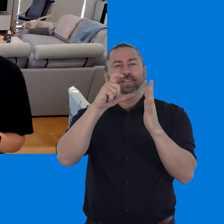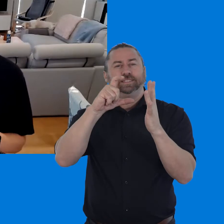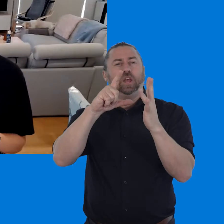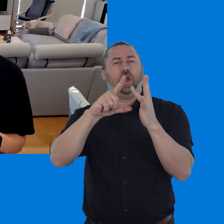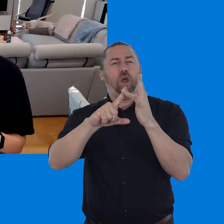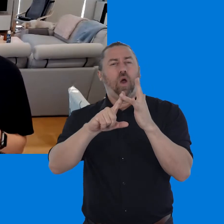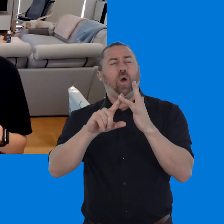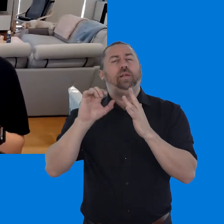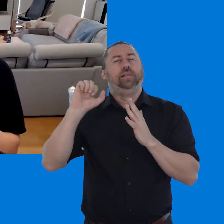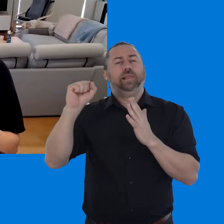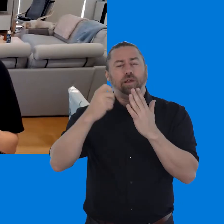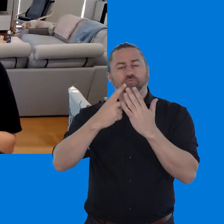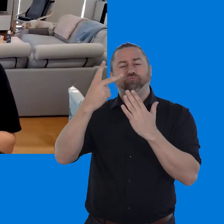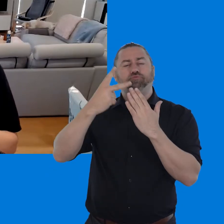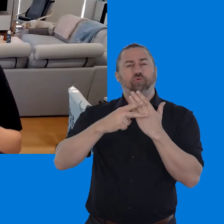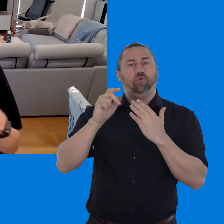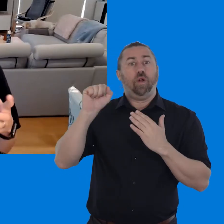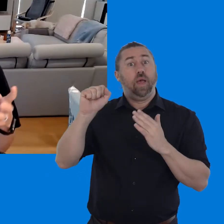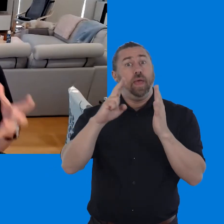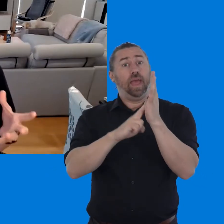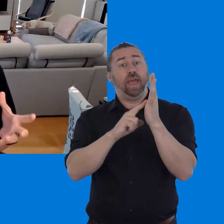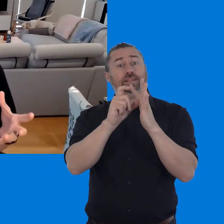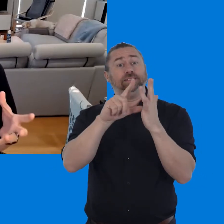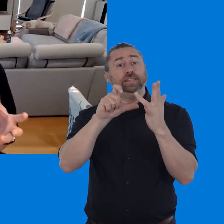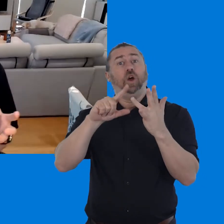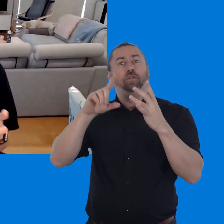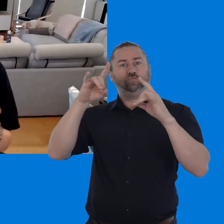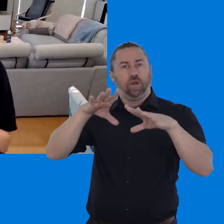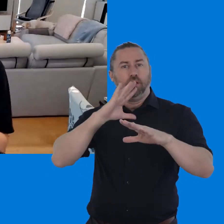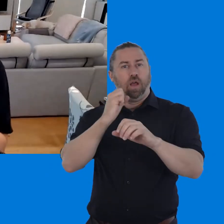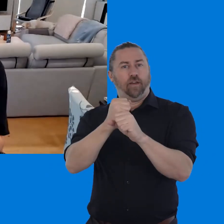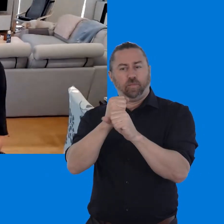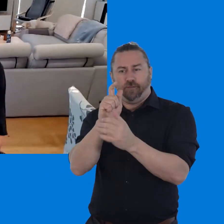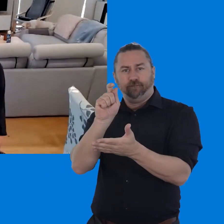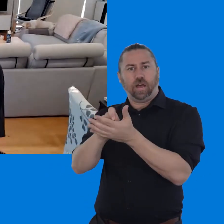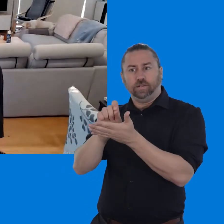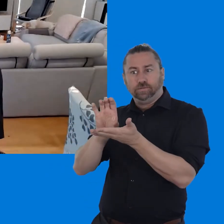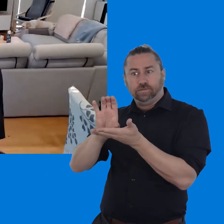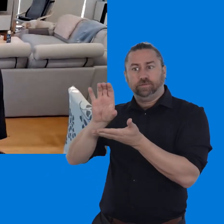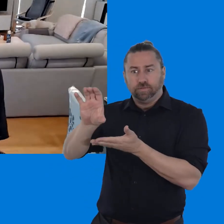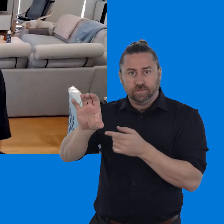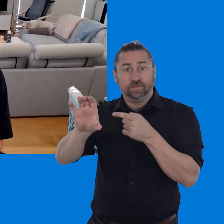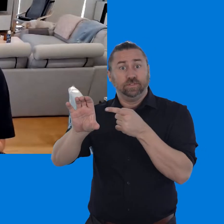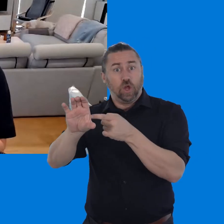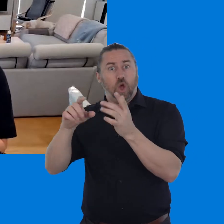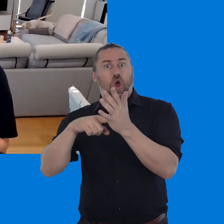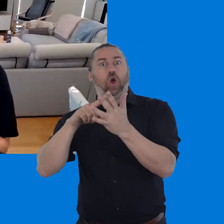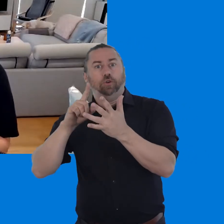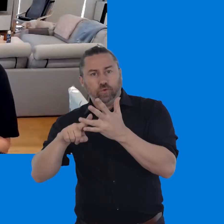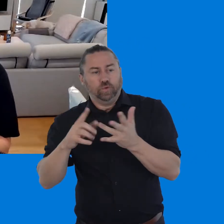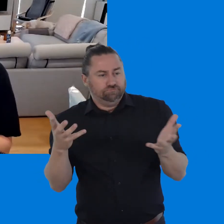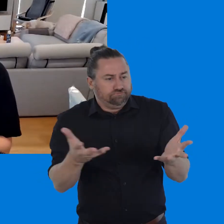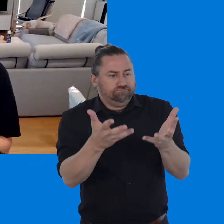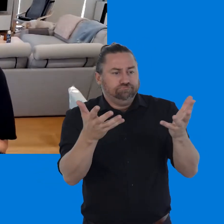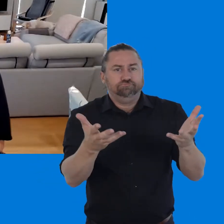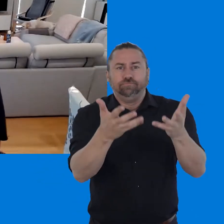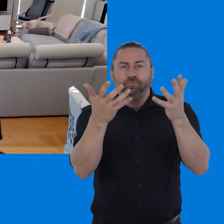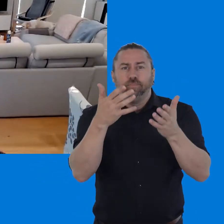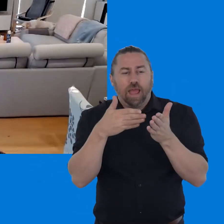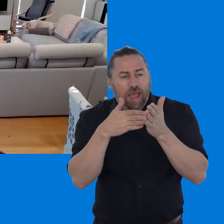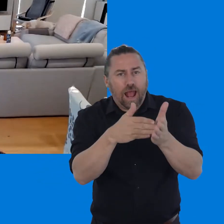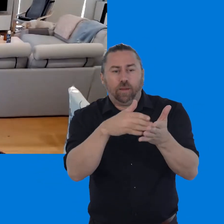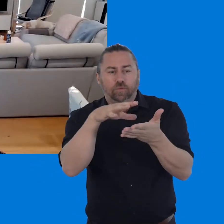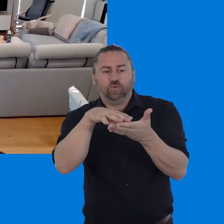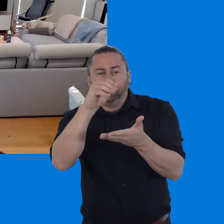NDCO's program, which is a federally funded program putting really key people into your institutions and helping